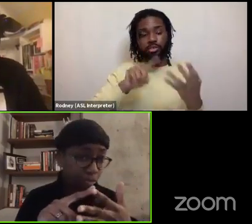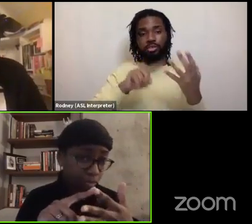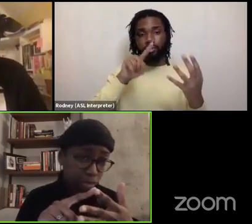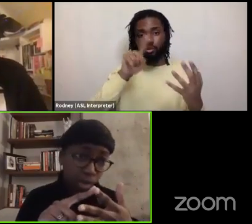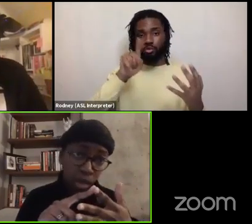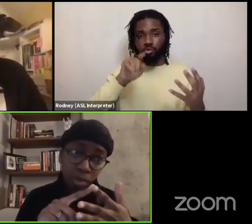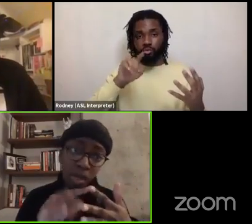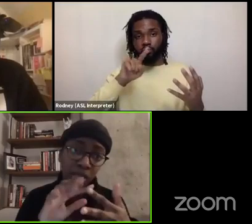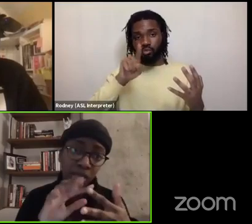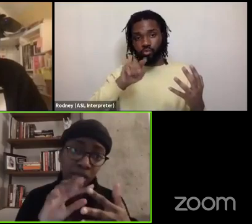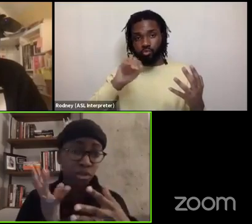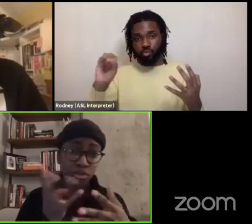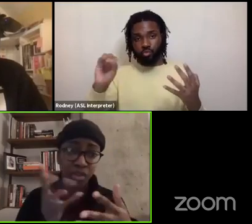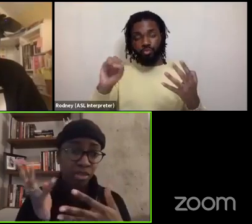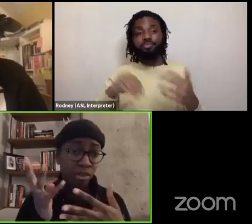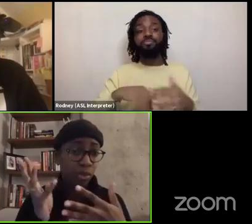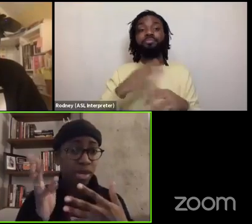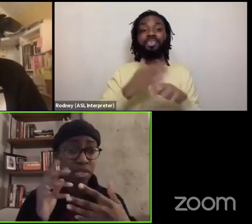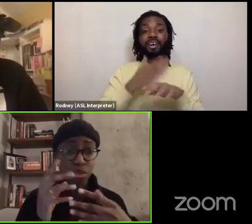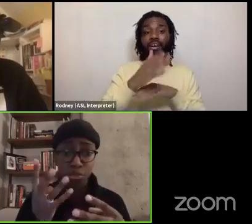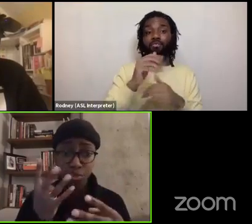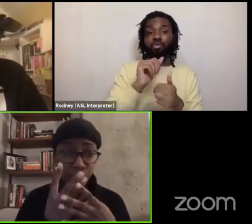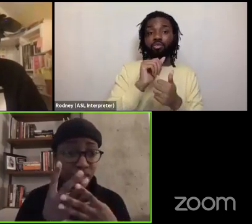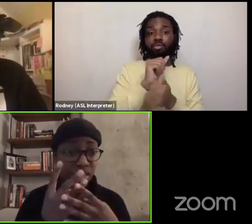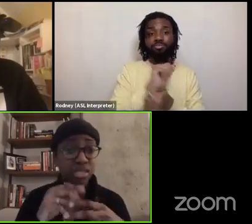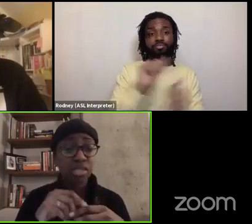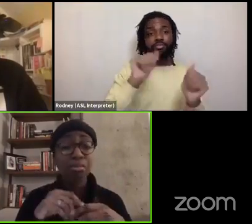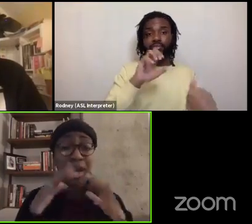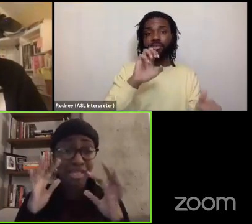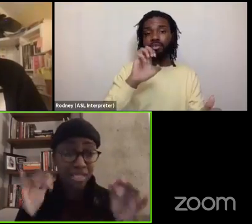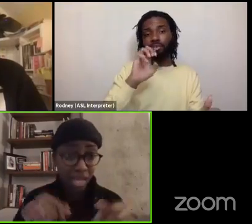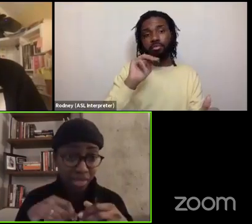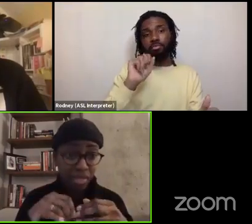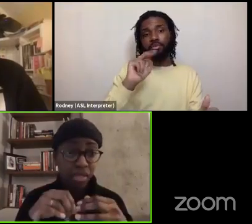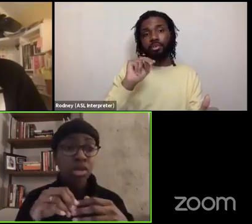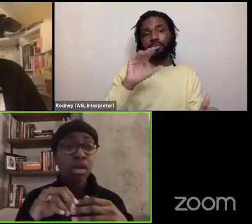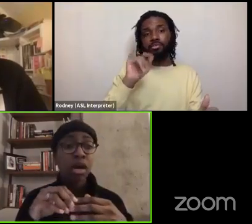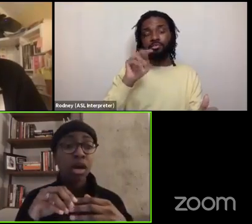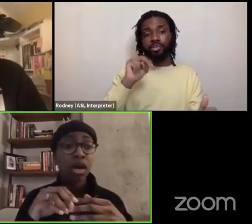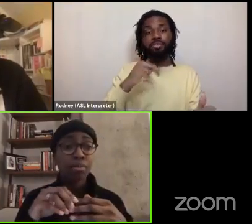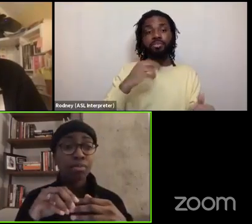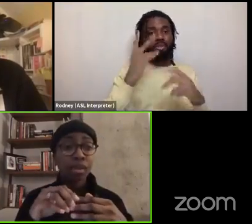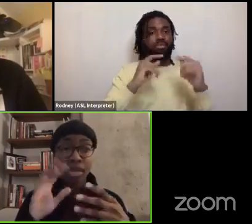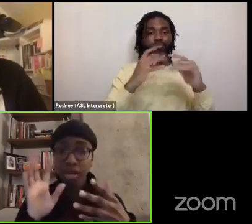Post-emancipation, a lot of folks found their way into prisons by design.